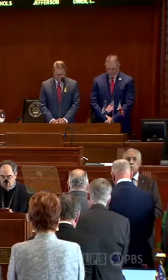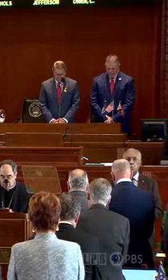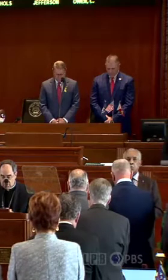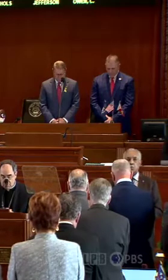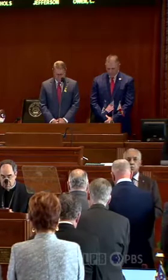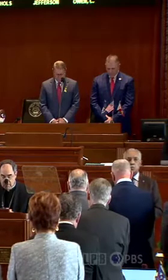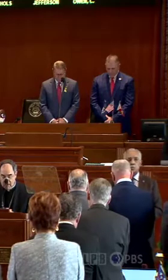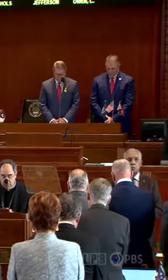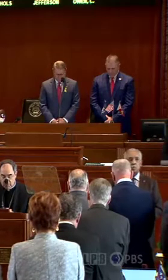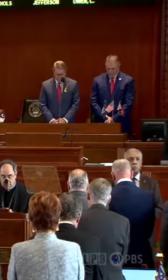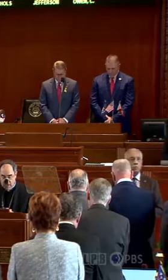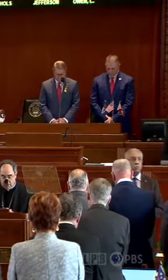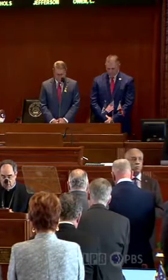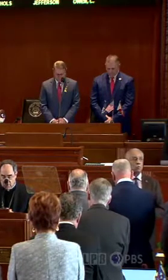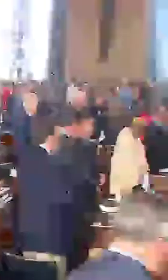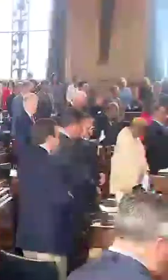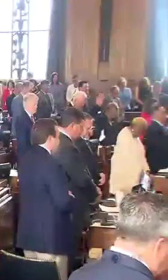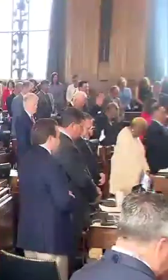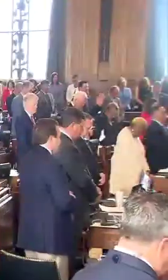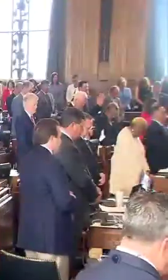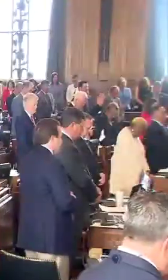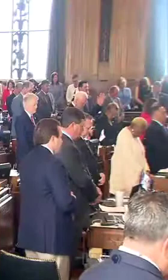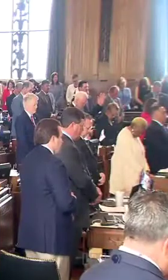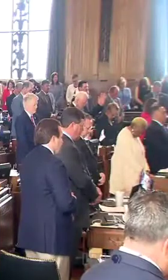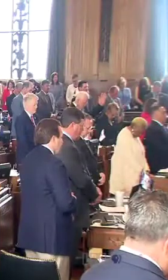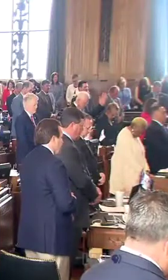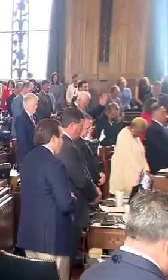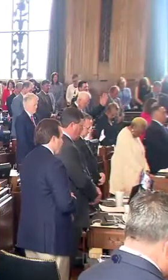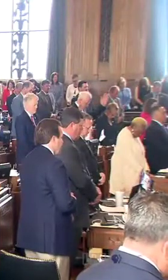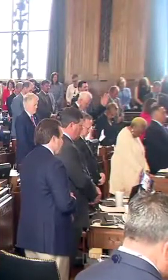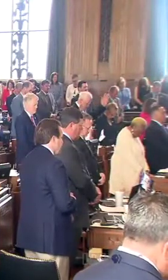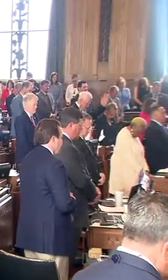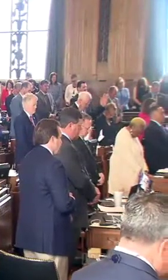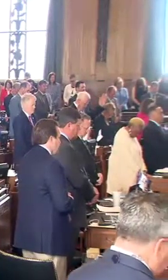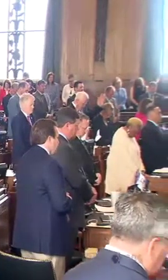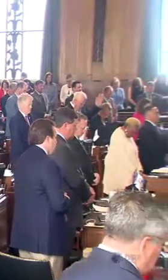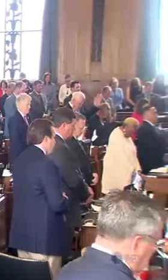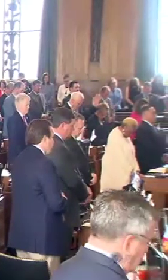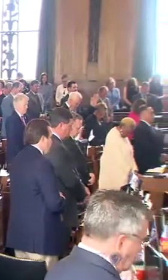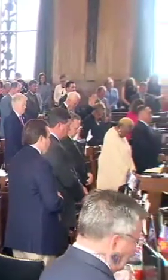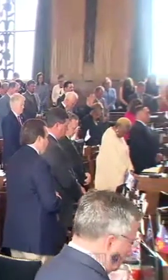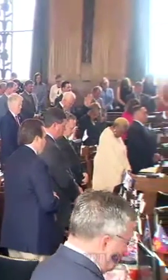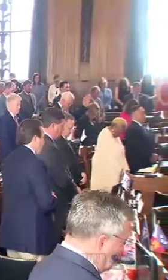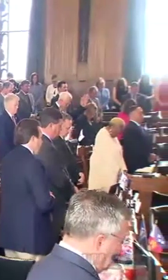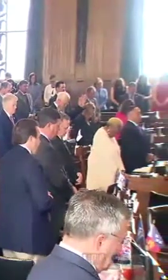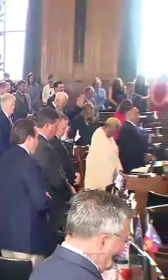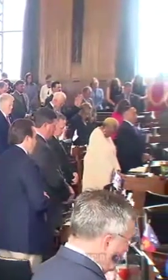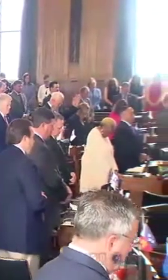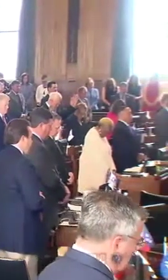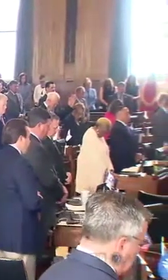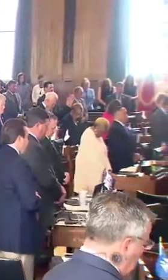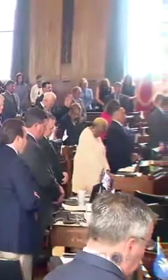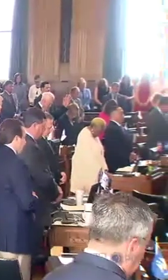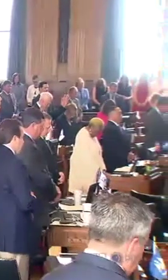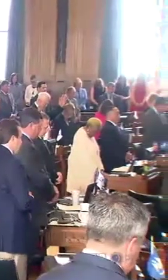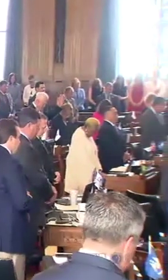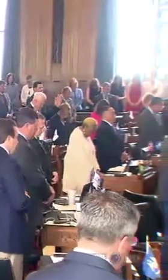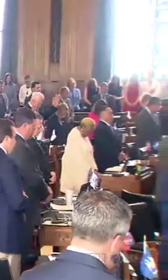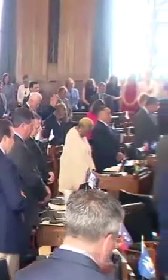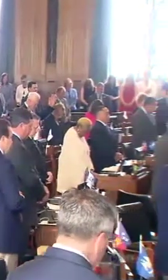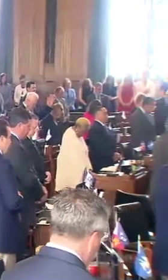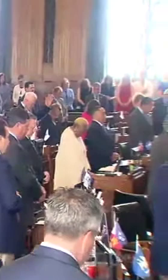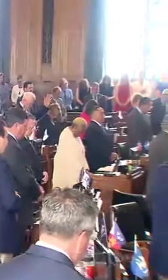and decisions be made with compassion and care for the most vulnerable. Bless this work of governance